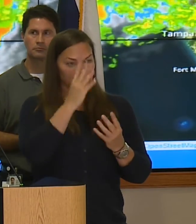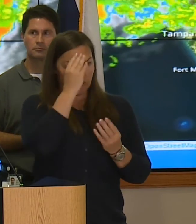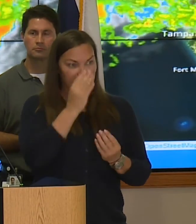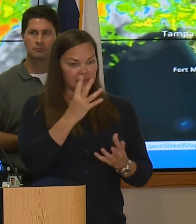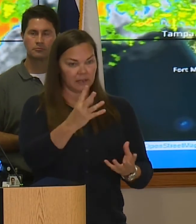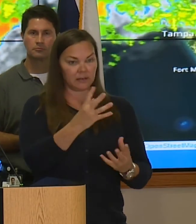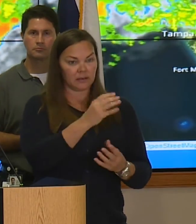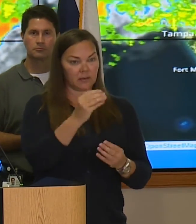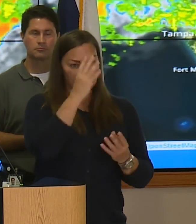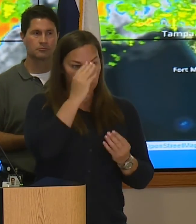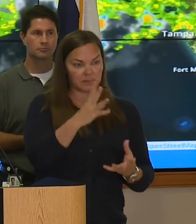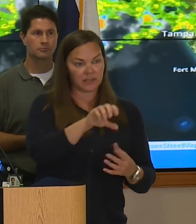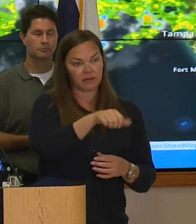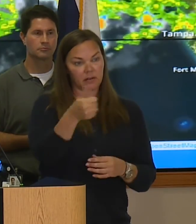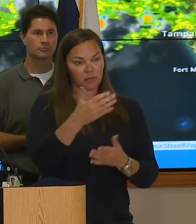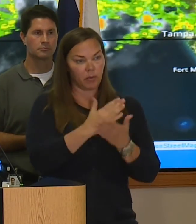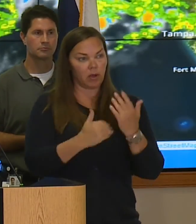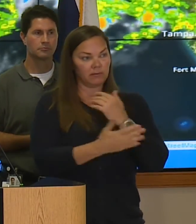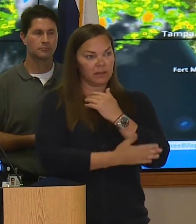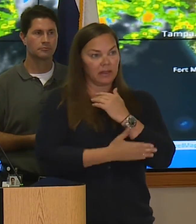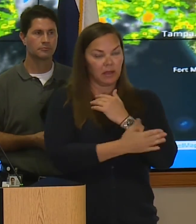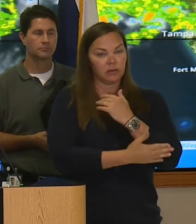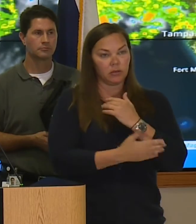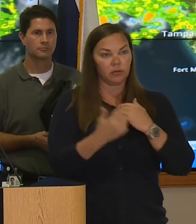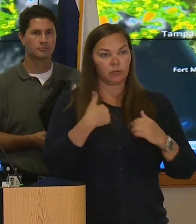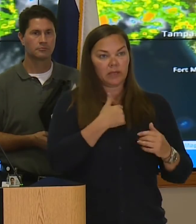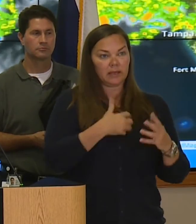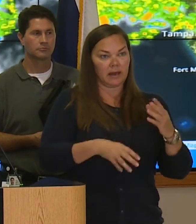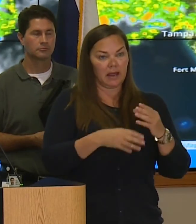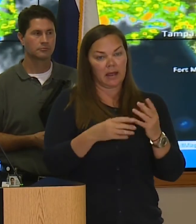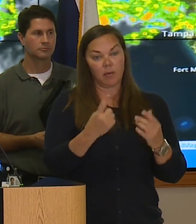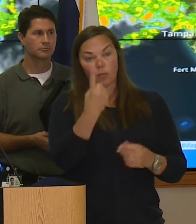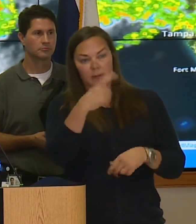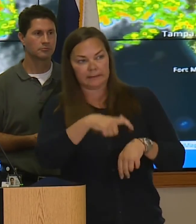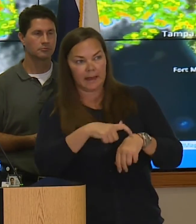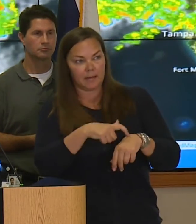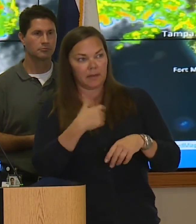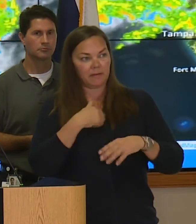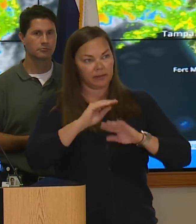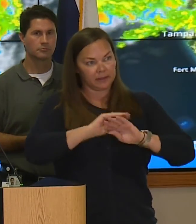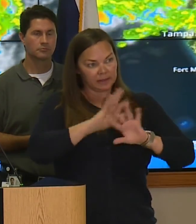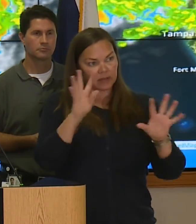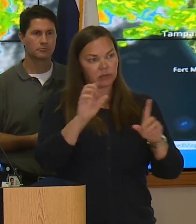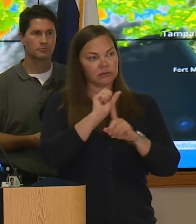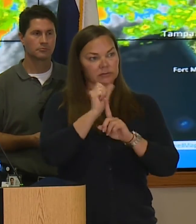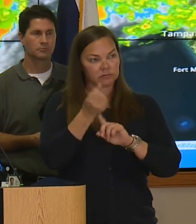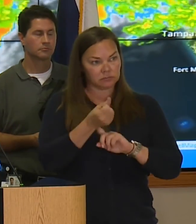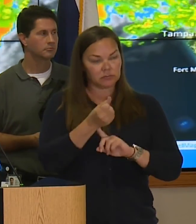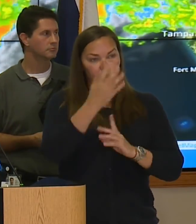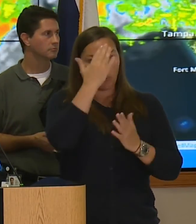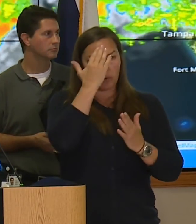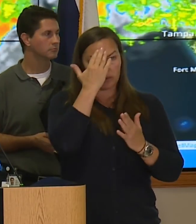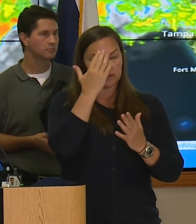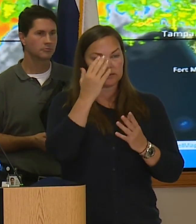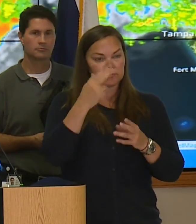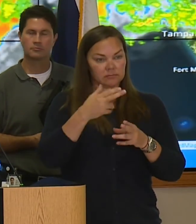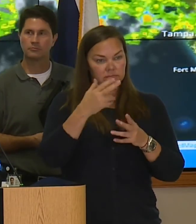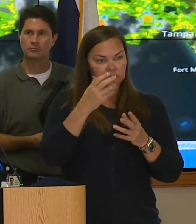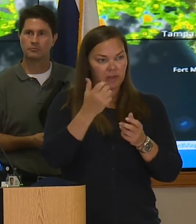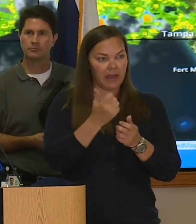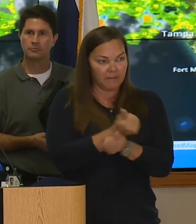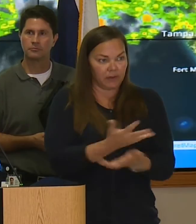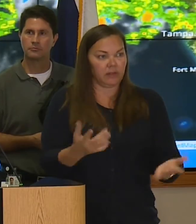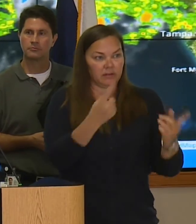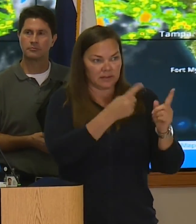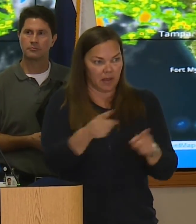updates on the rest of the county so we can at one time have a clear situational awareness briefing of everything